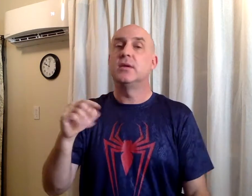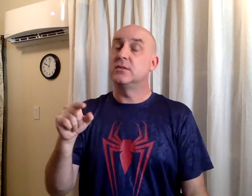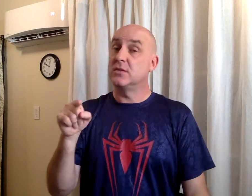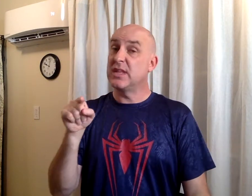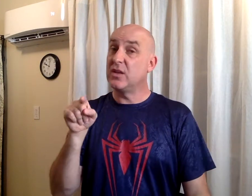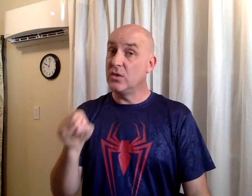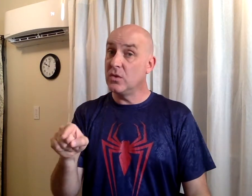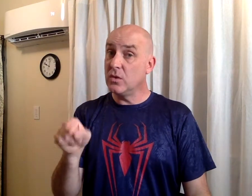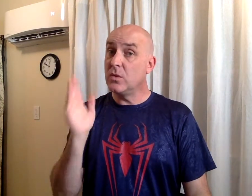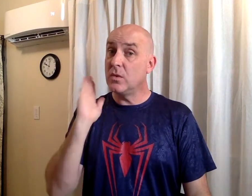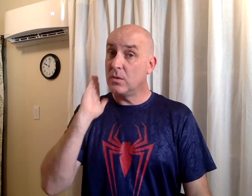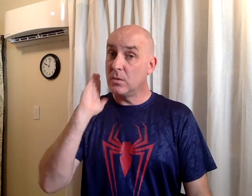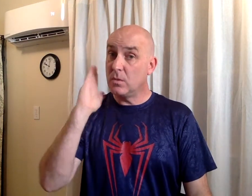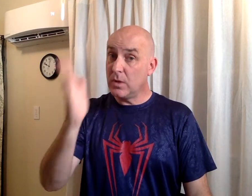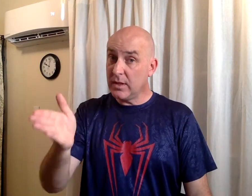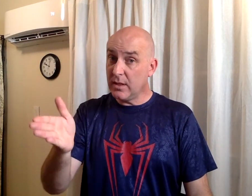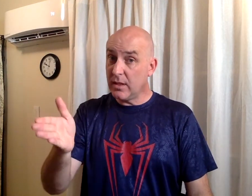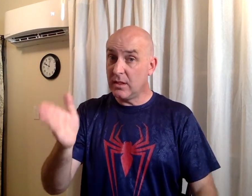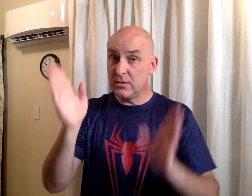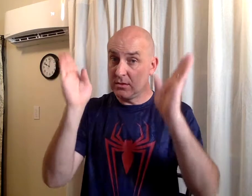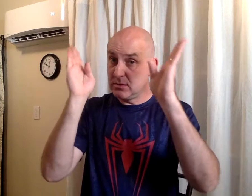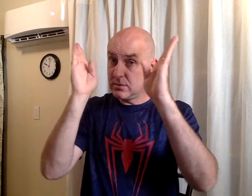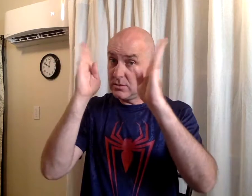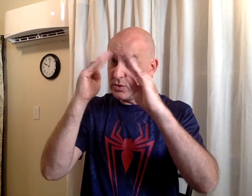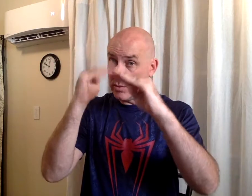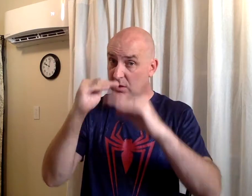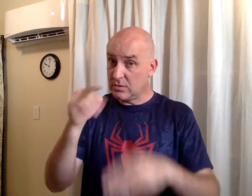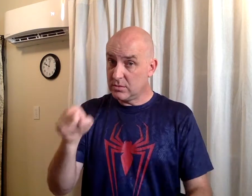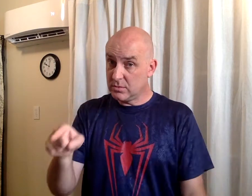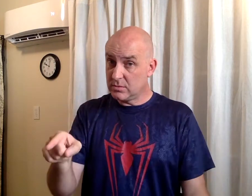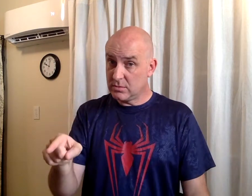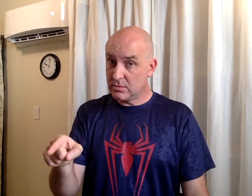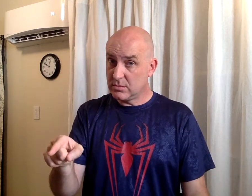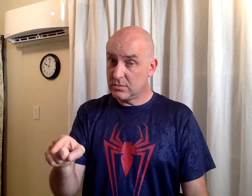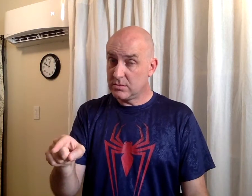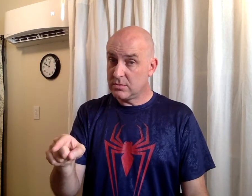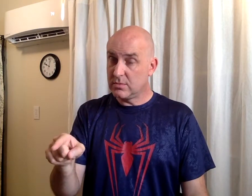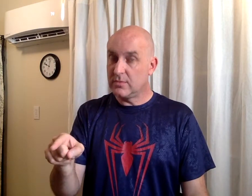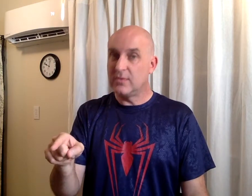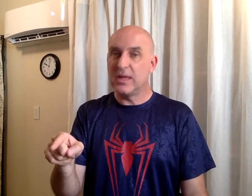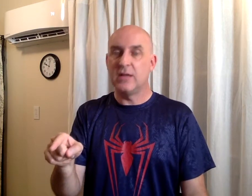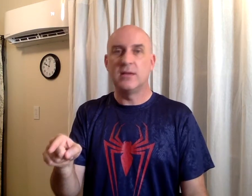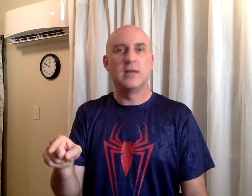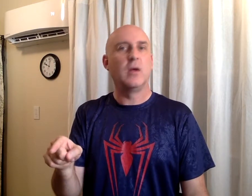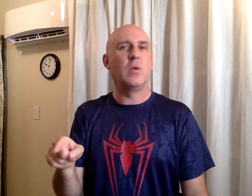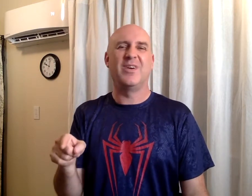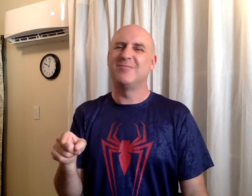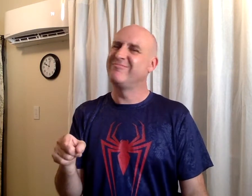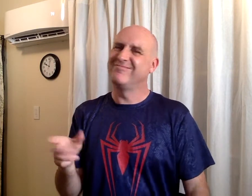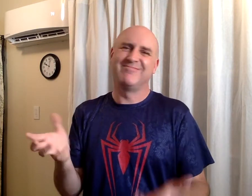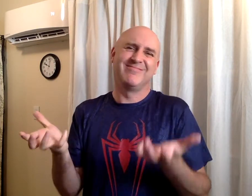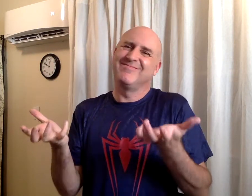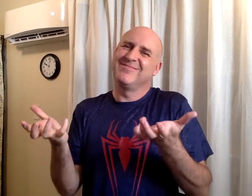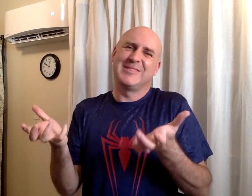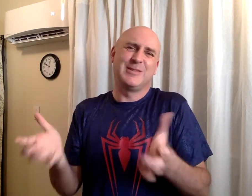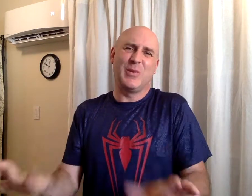you can sign you will trouble. Okay. Or don't